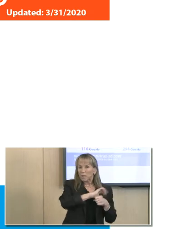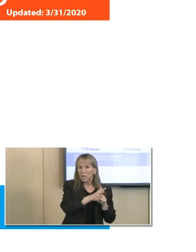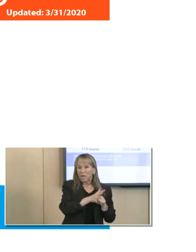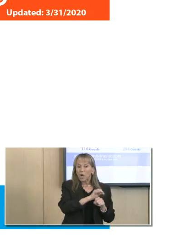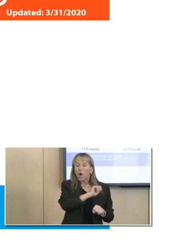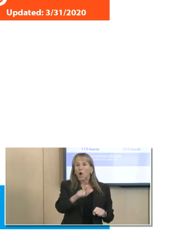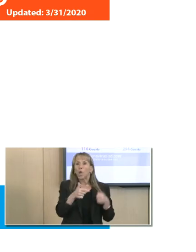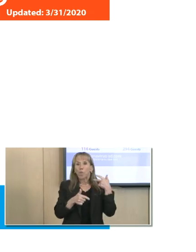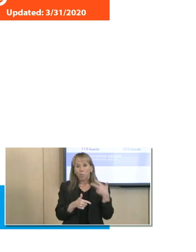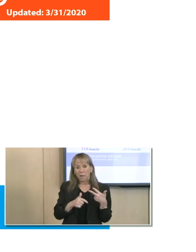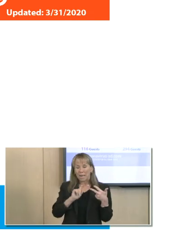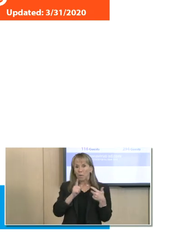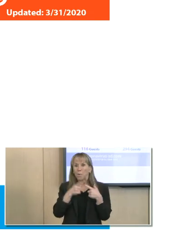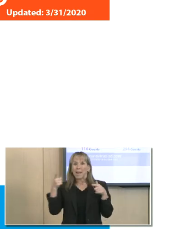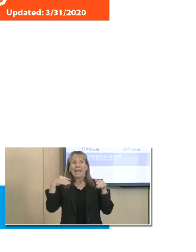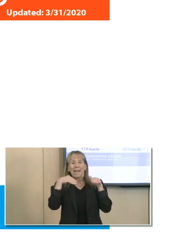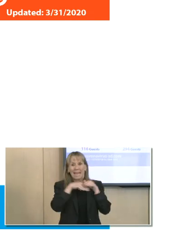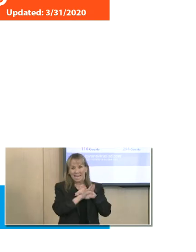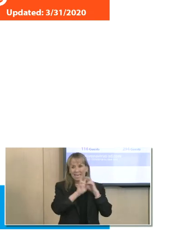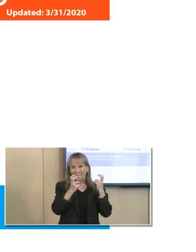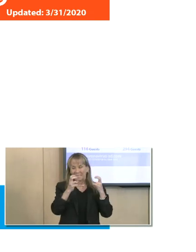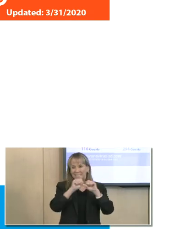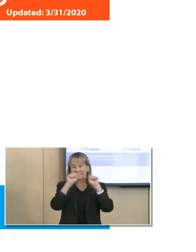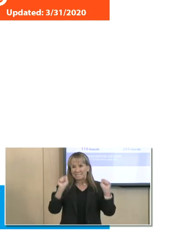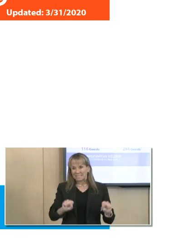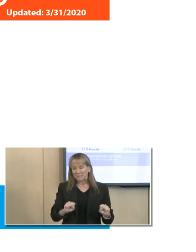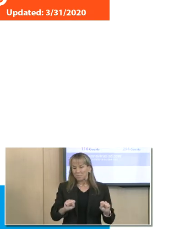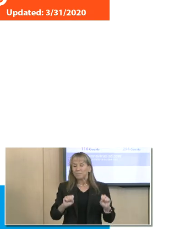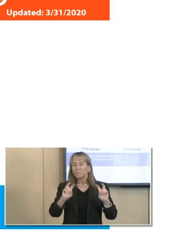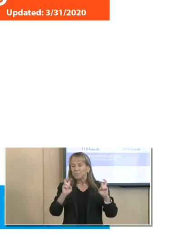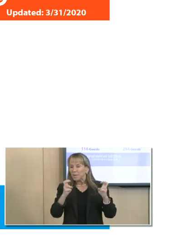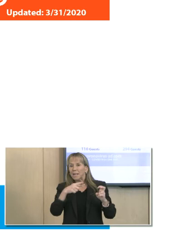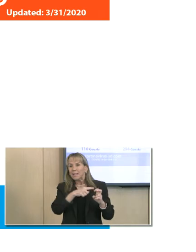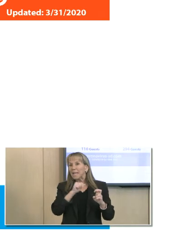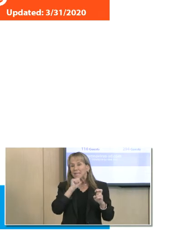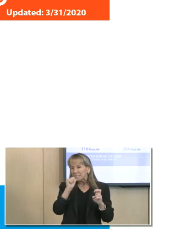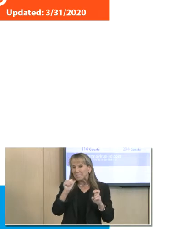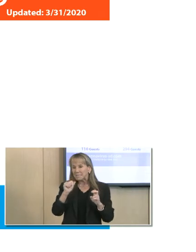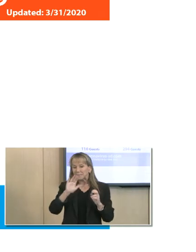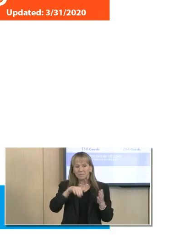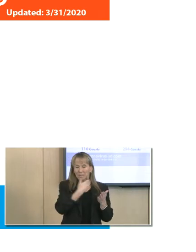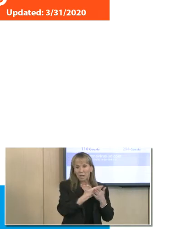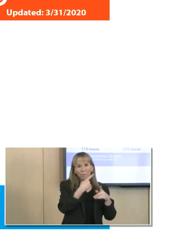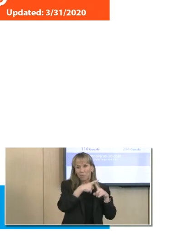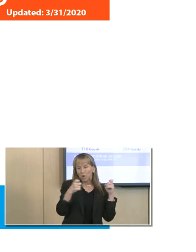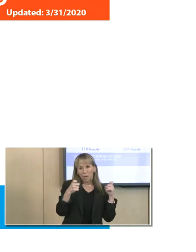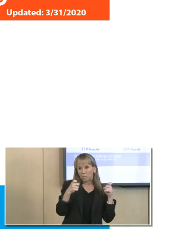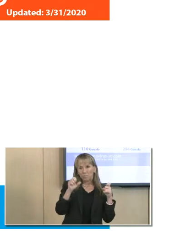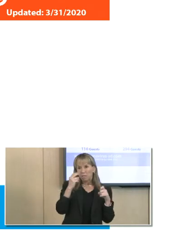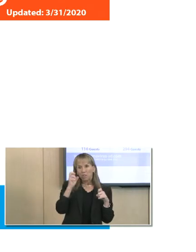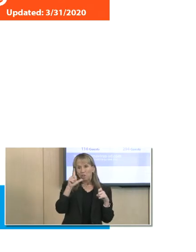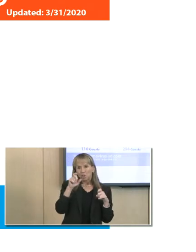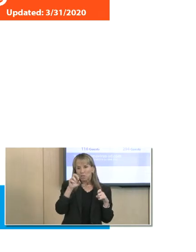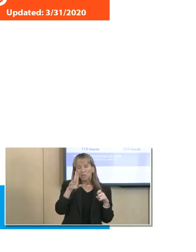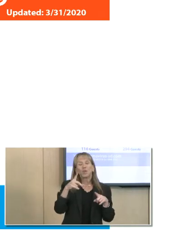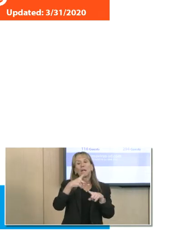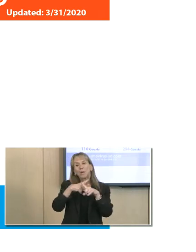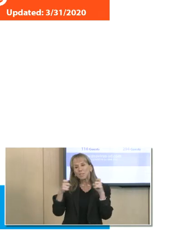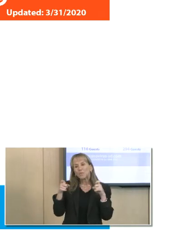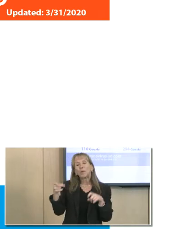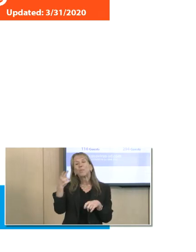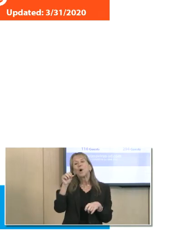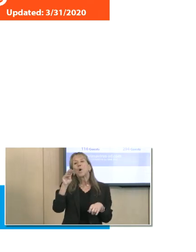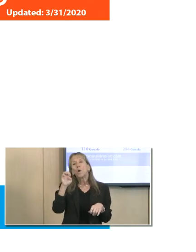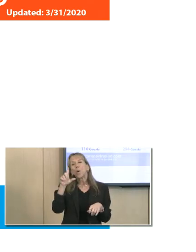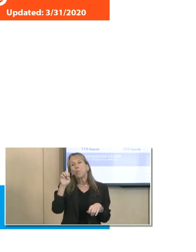unsheltered when they came into our system. They did not arrive via a shelter. They arrived via a referral from a public health nurse and a homeless outreach